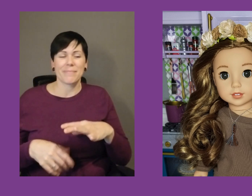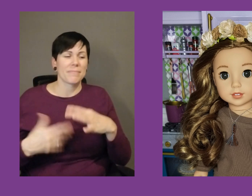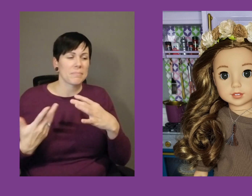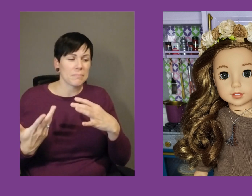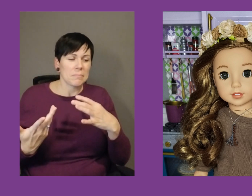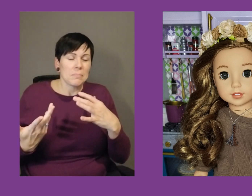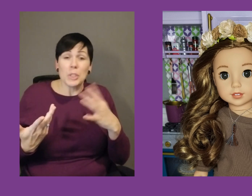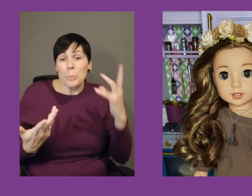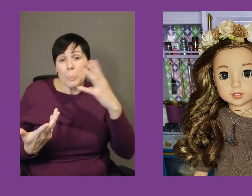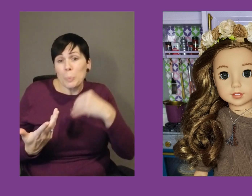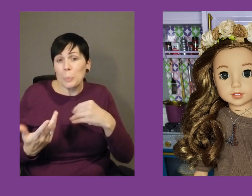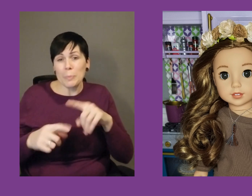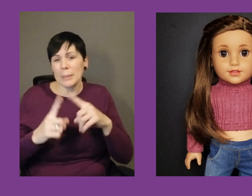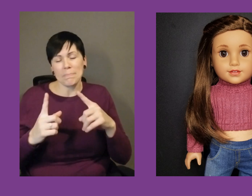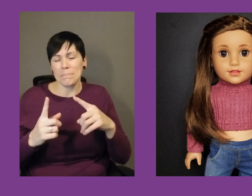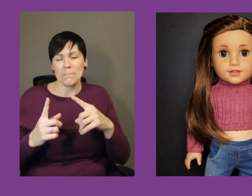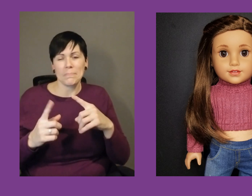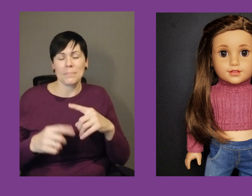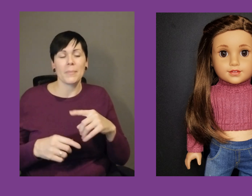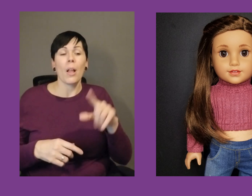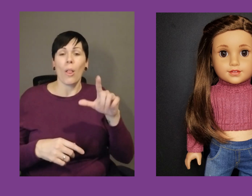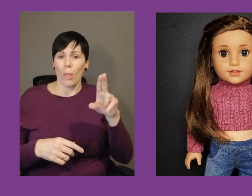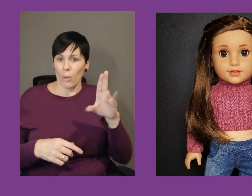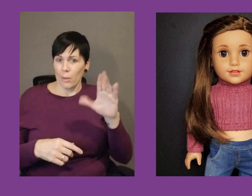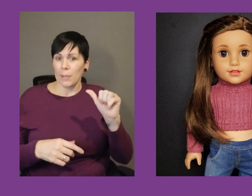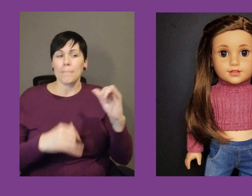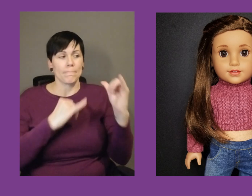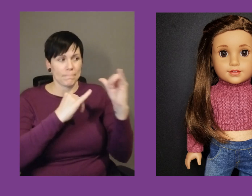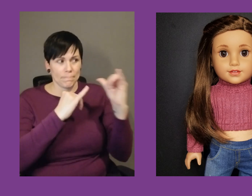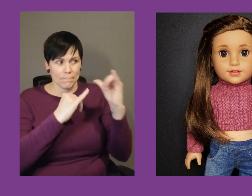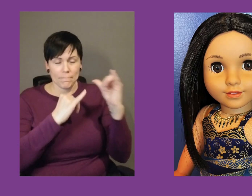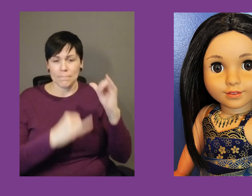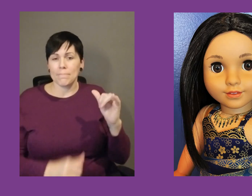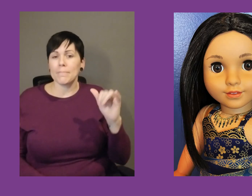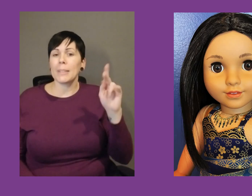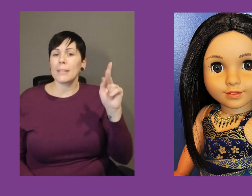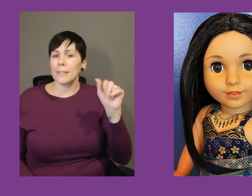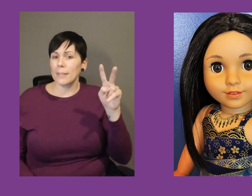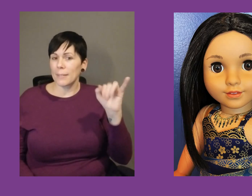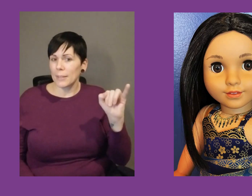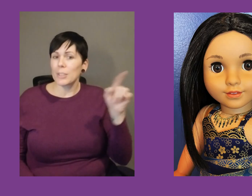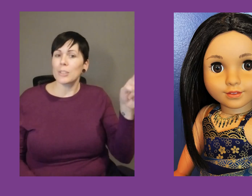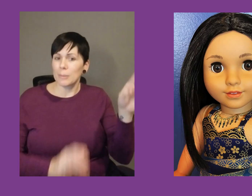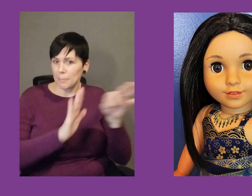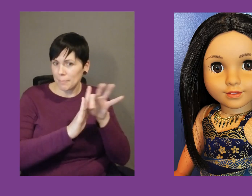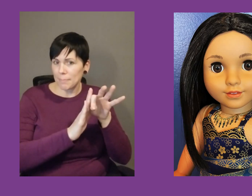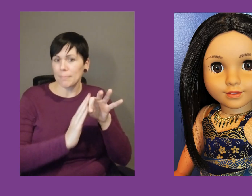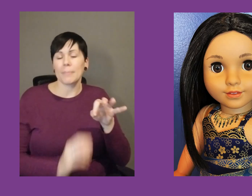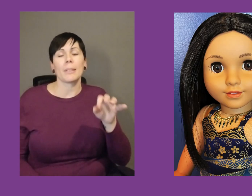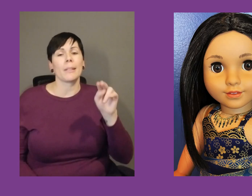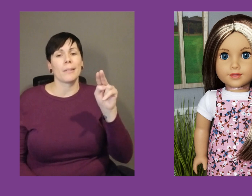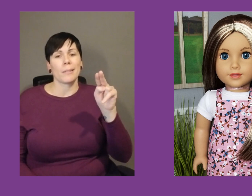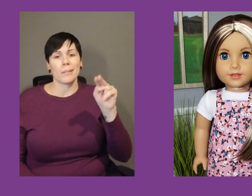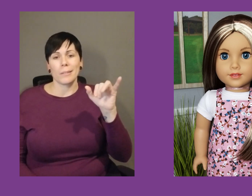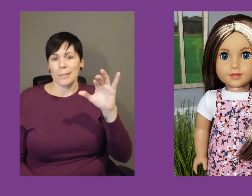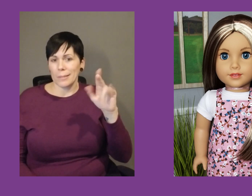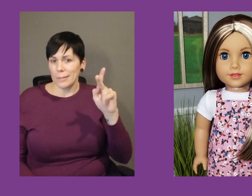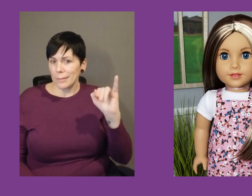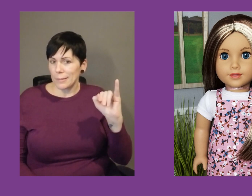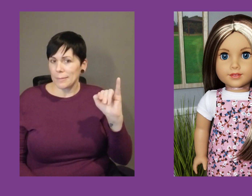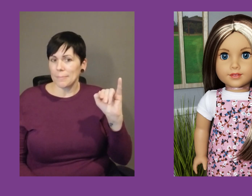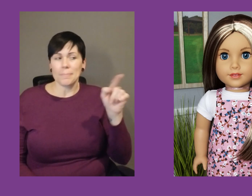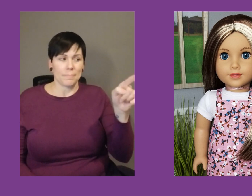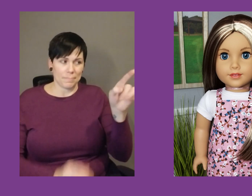her. Luca, we both picked. Covey, she picked, and I did not. Nikki, she picked, and I